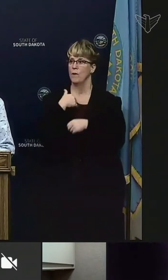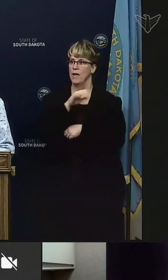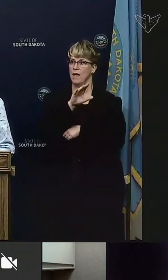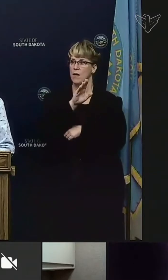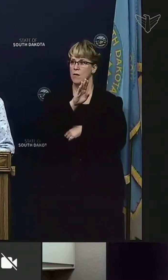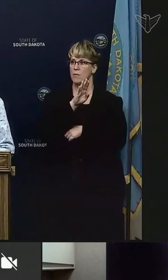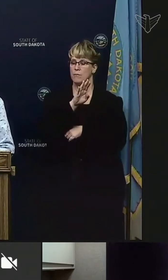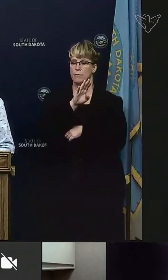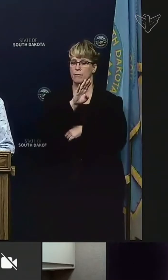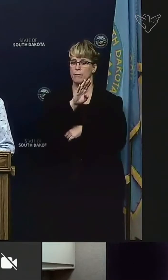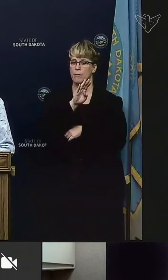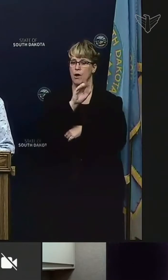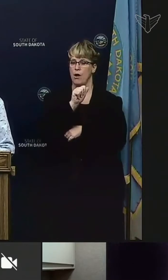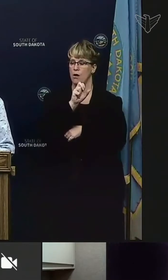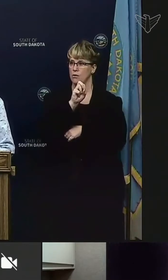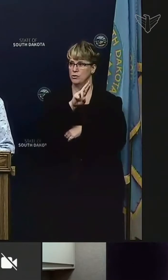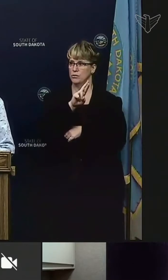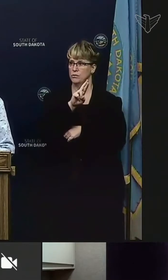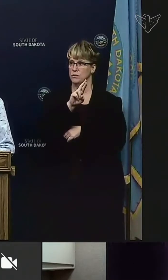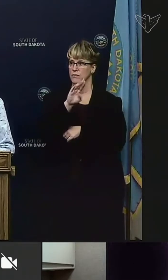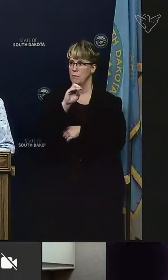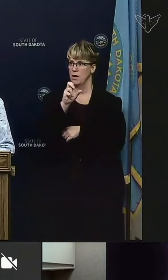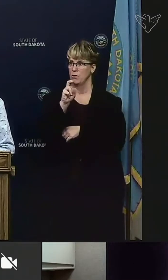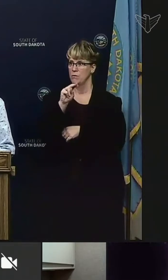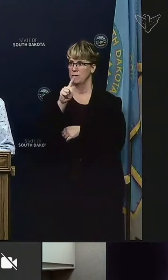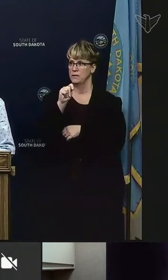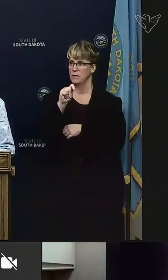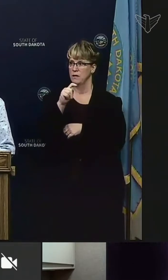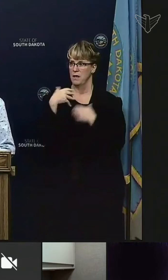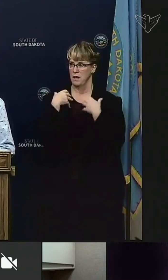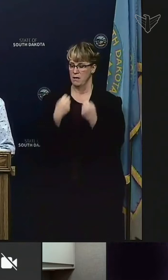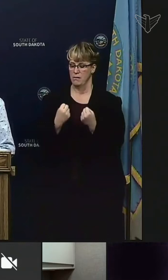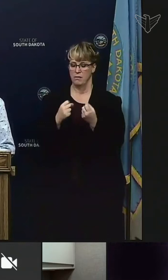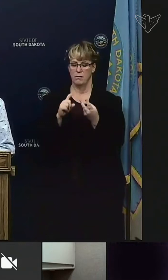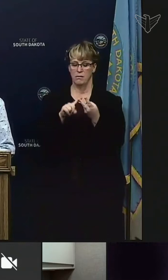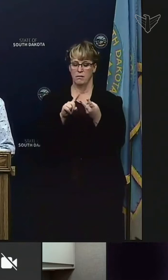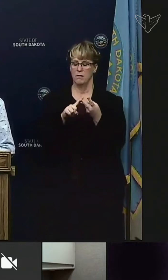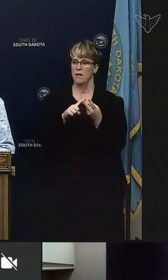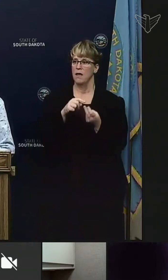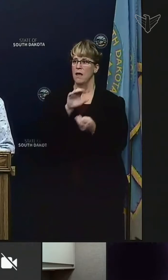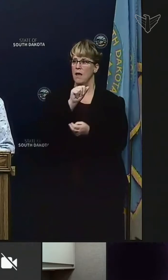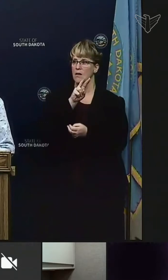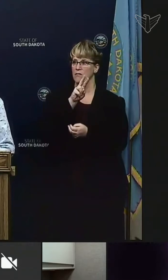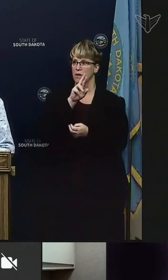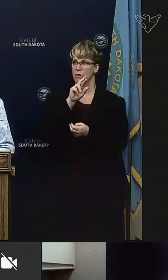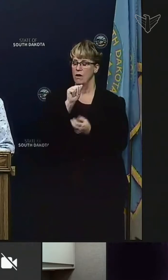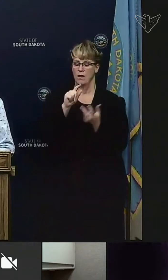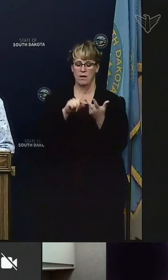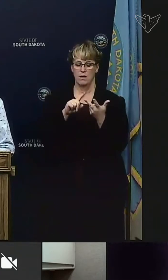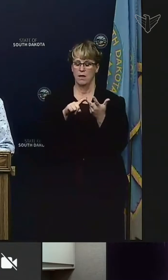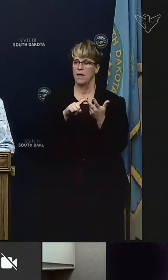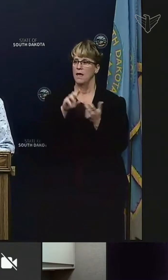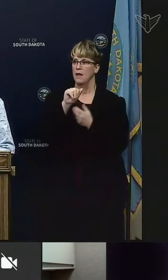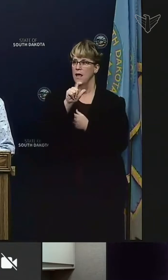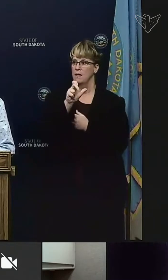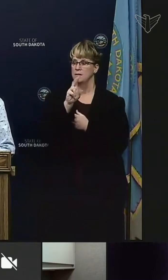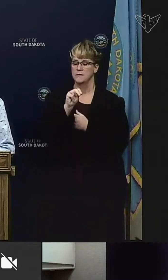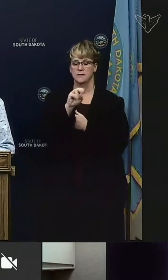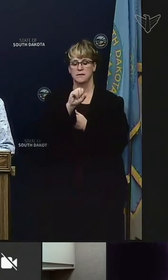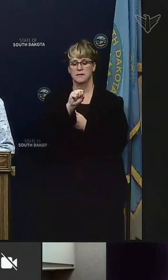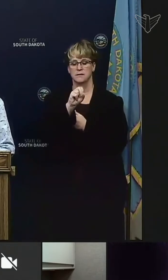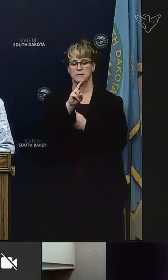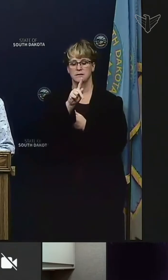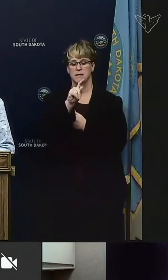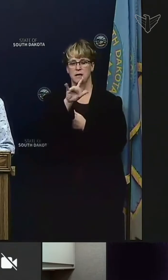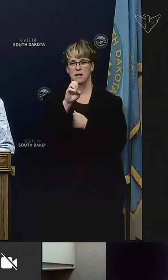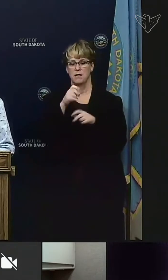at Monument Health, Dr. David Basel, Pediatrics and Internal Medicine at Avera, and Dr. Allison Suttle, who is the Chief